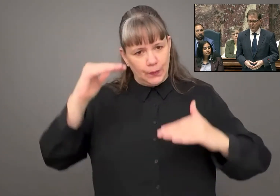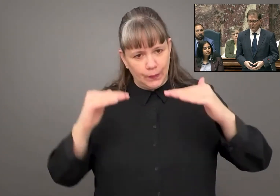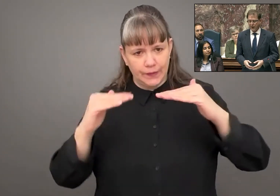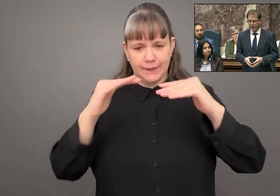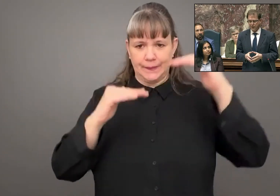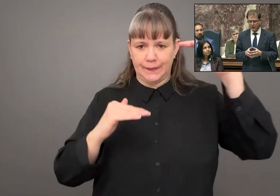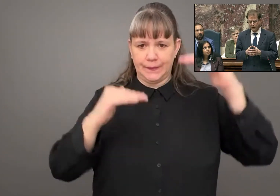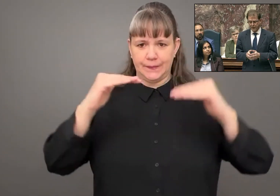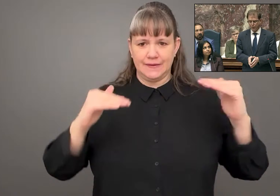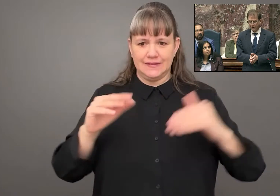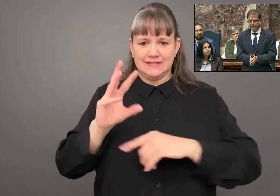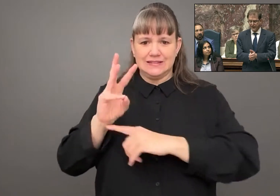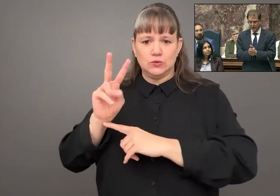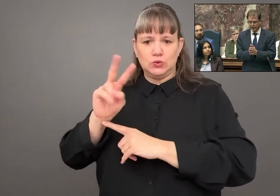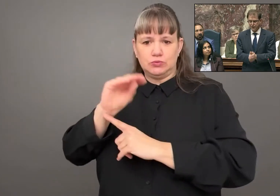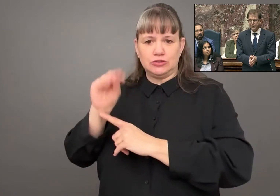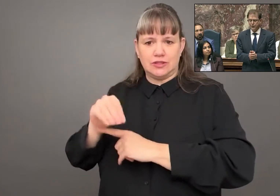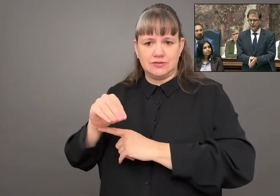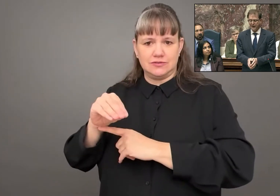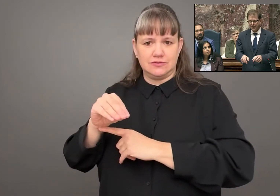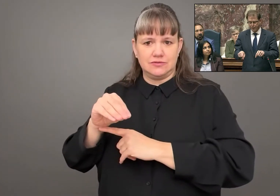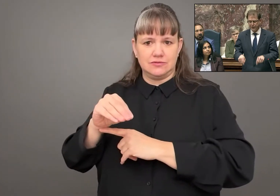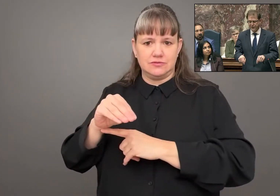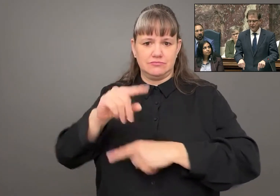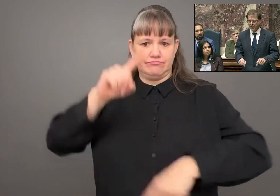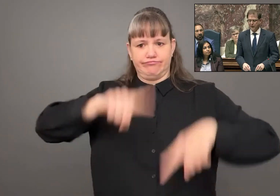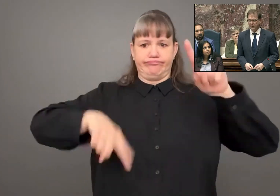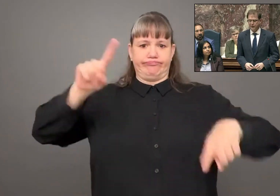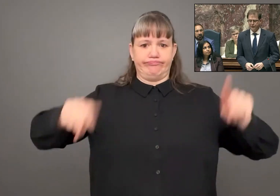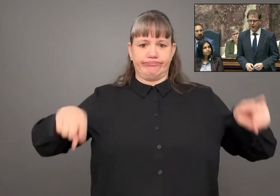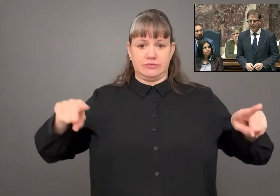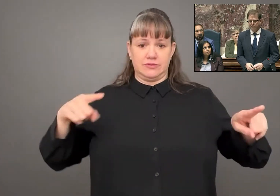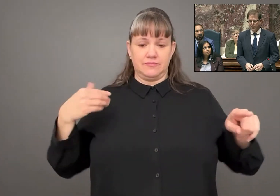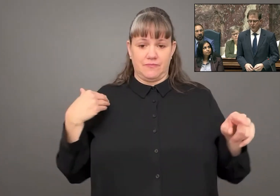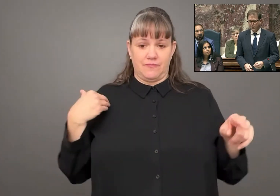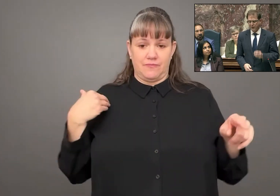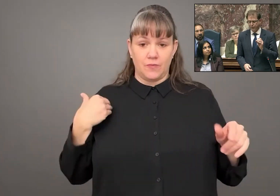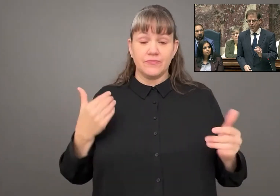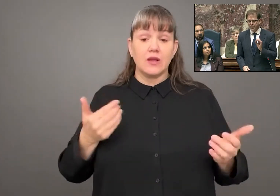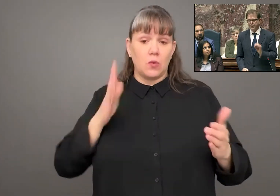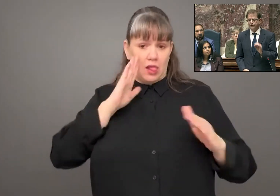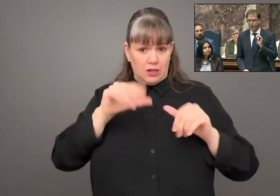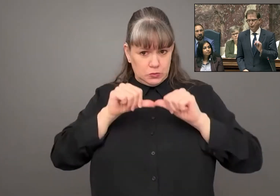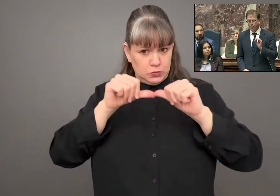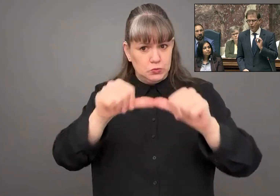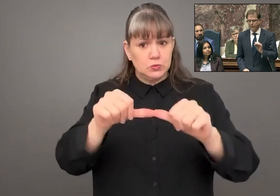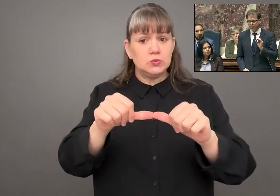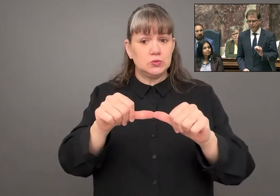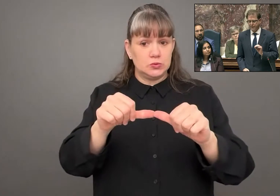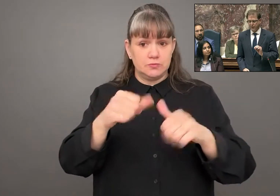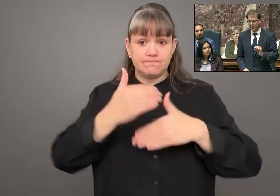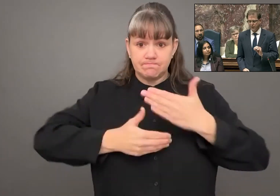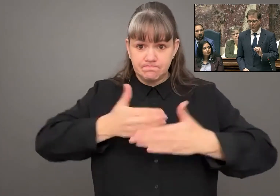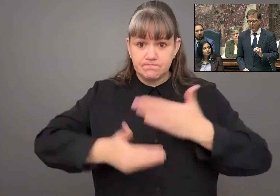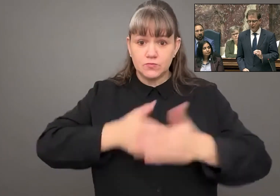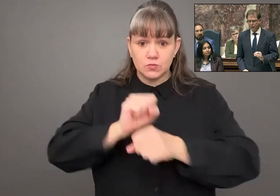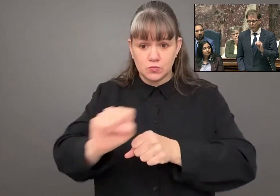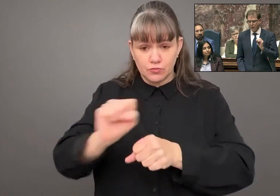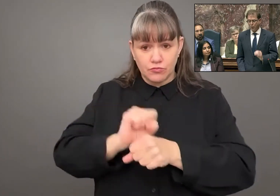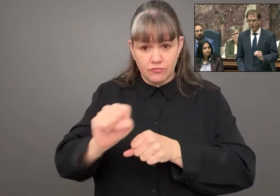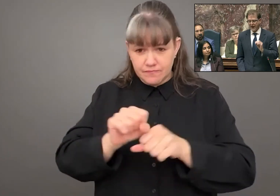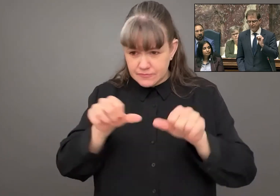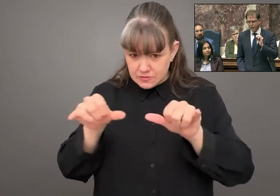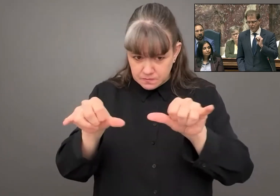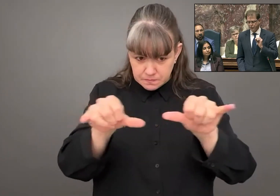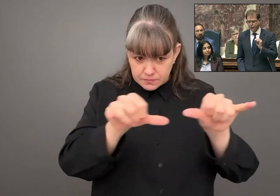legislature. And there will be a continuing task, particularly in this time, when affordability is important for people, and